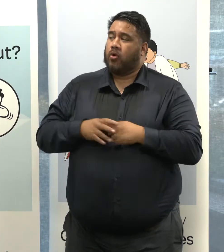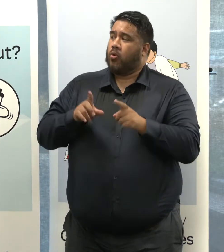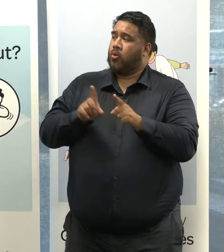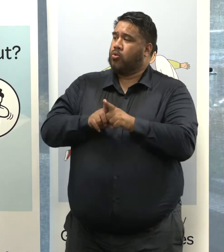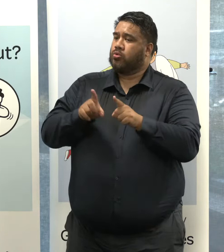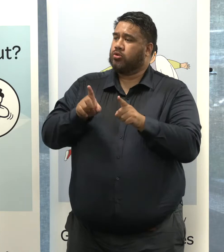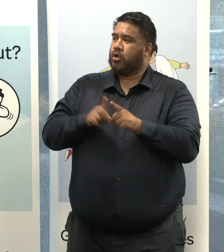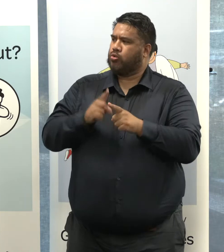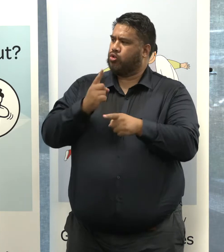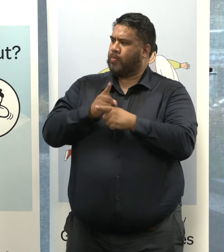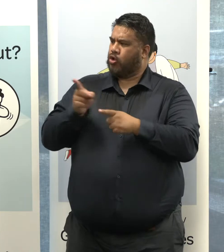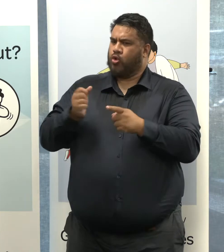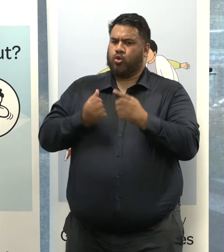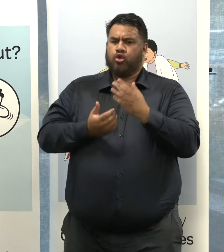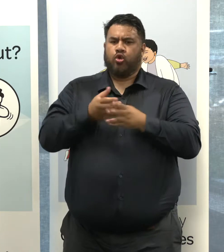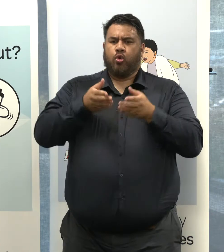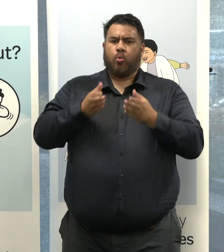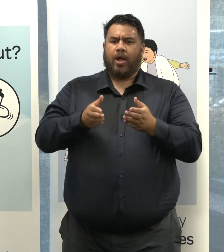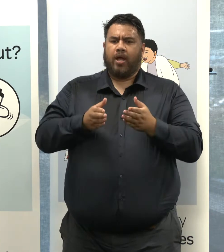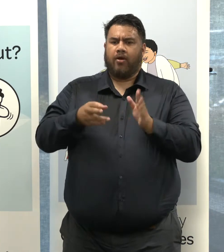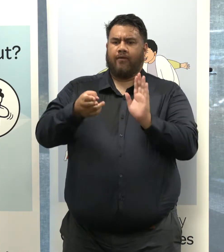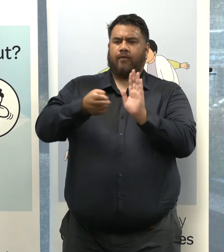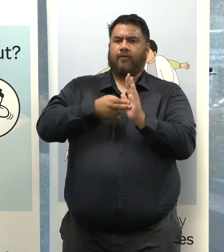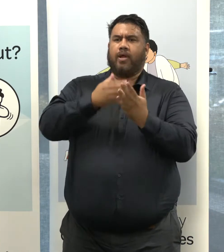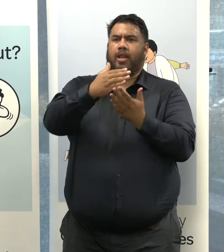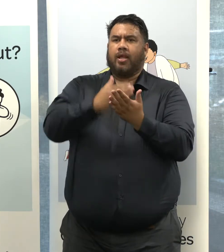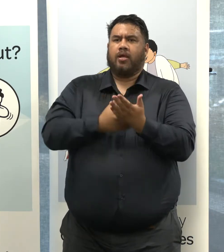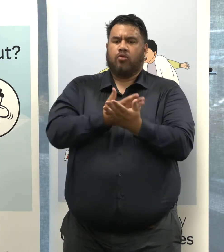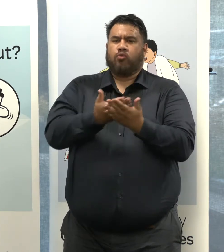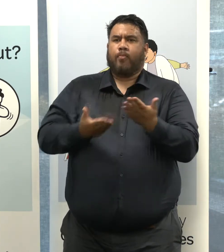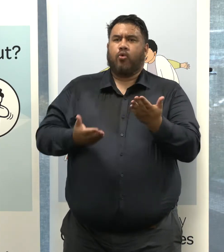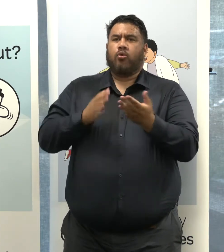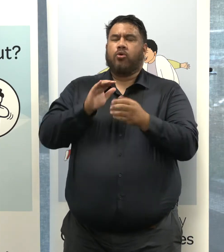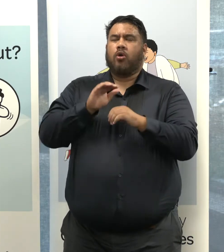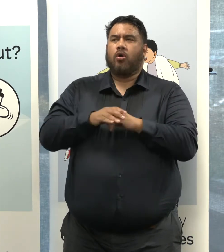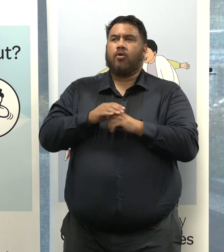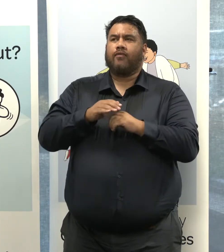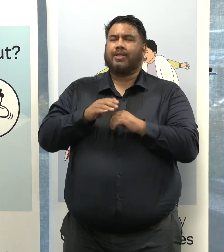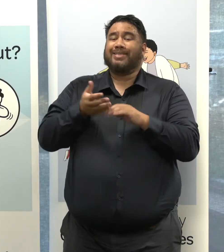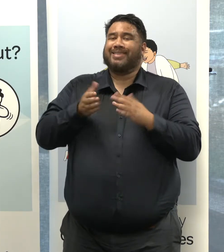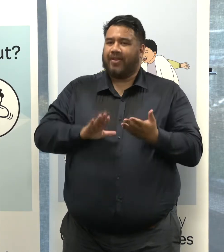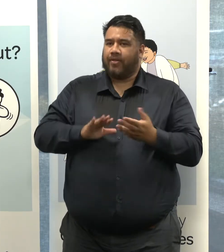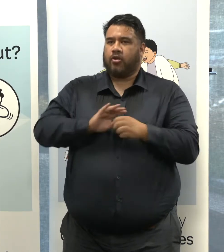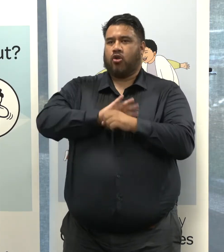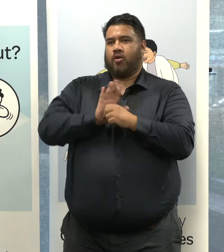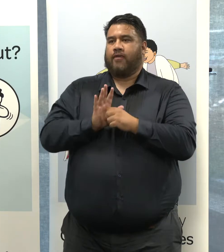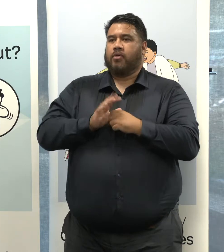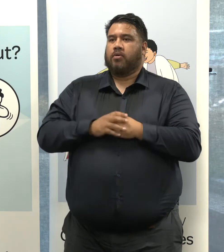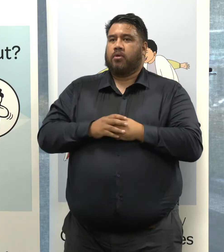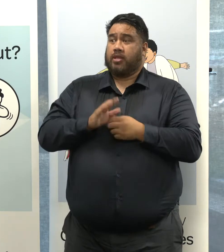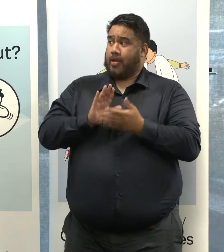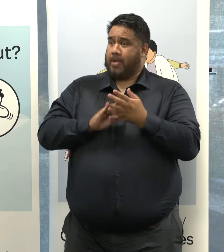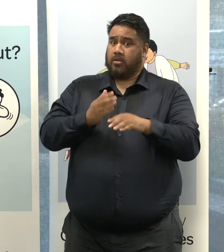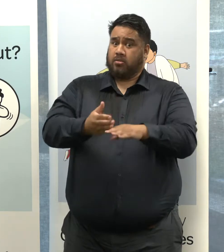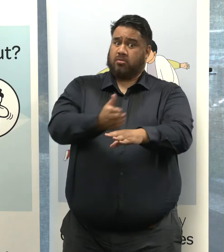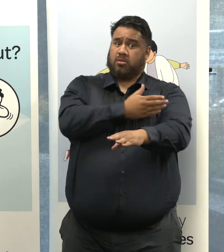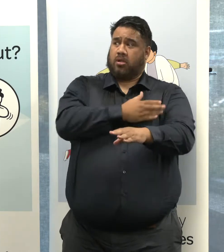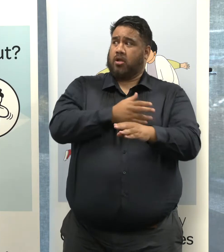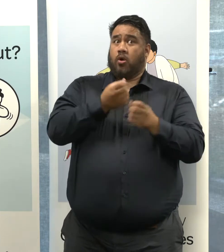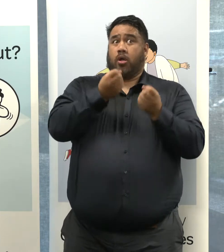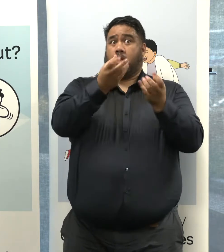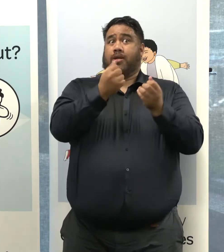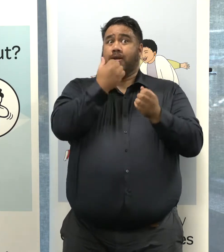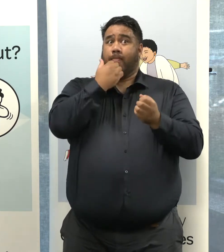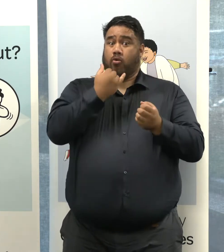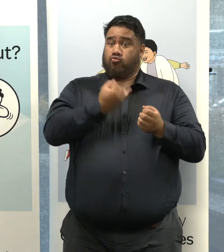COVID-related deaths, does this mean that the deaths that we've been incorrectly reporting deaths to the World Health